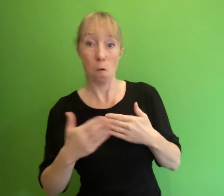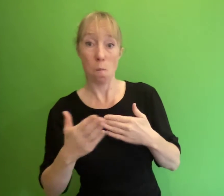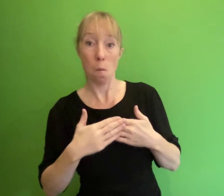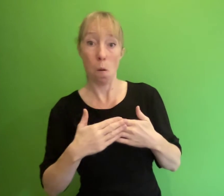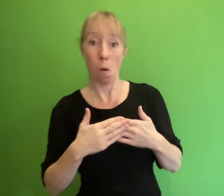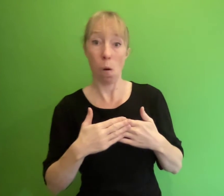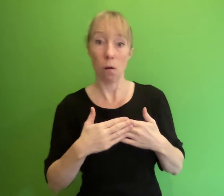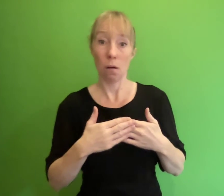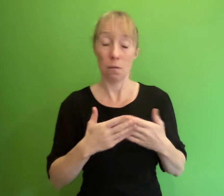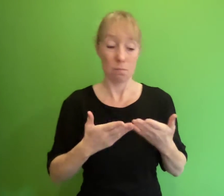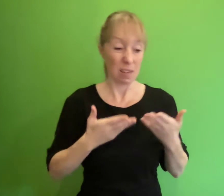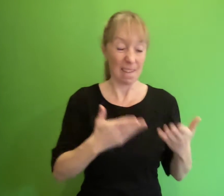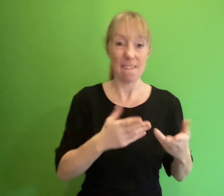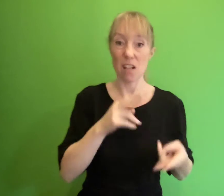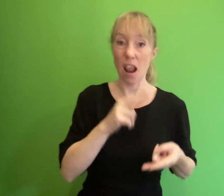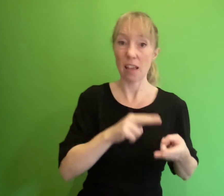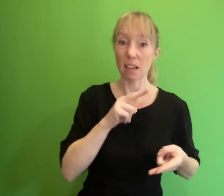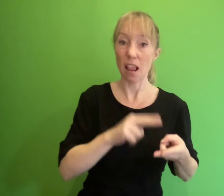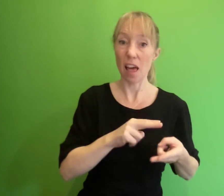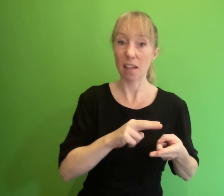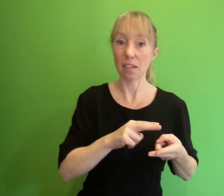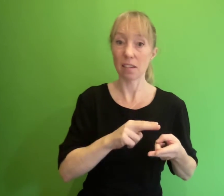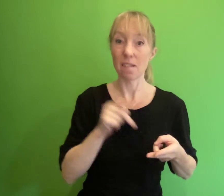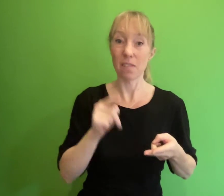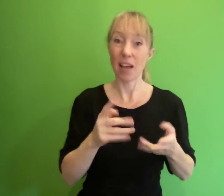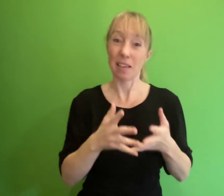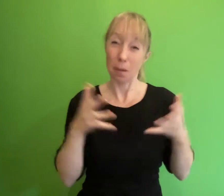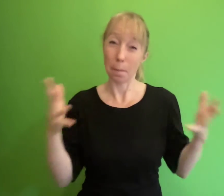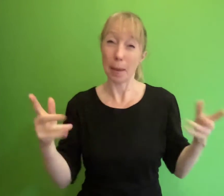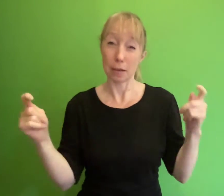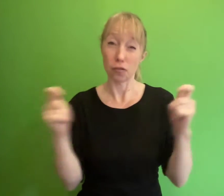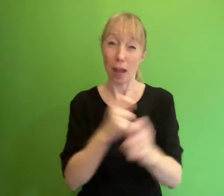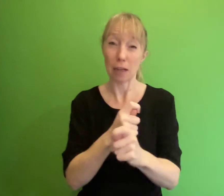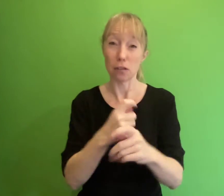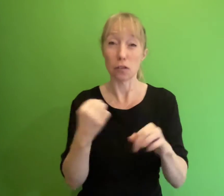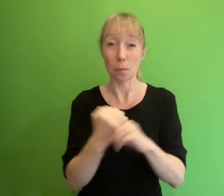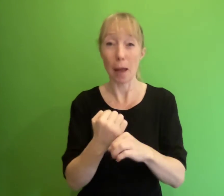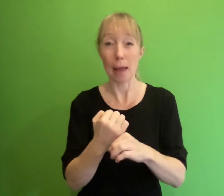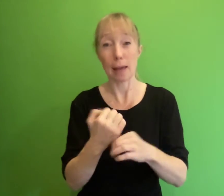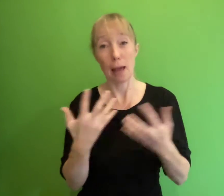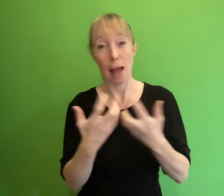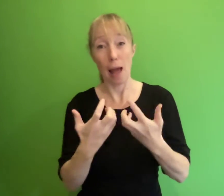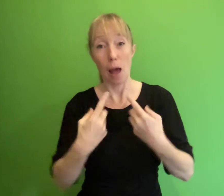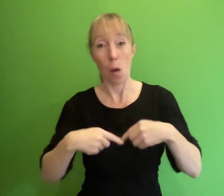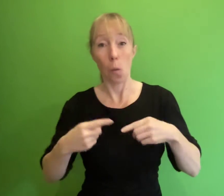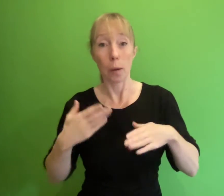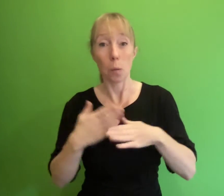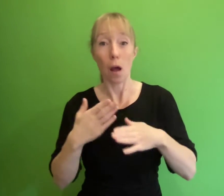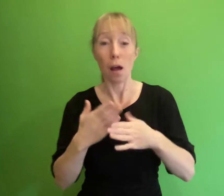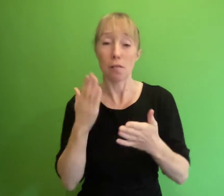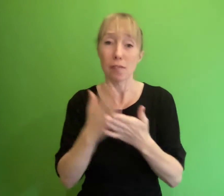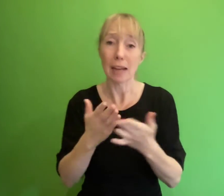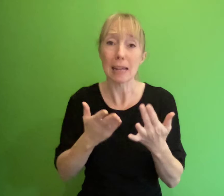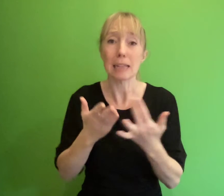that's a big shift to say, to make the way we work really accessible, we need to slow right down.